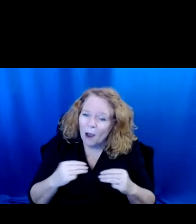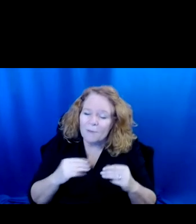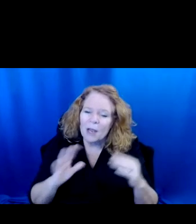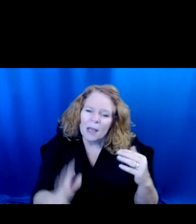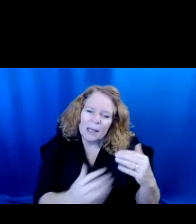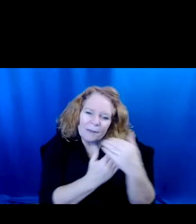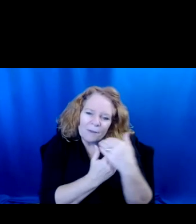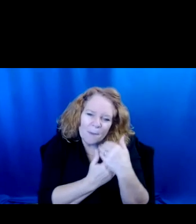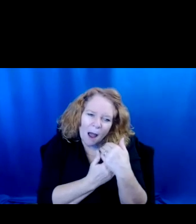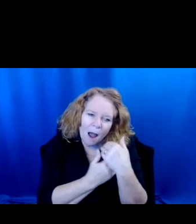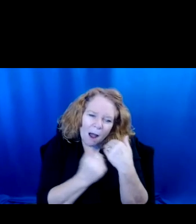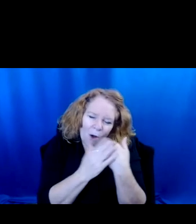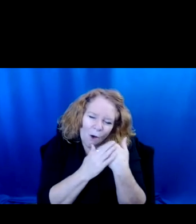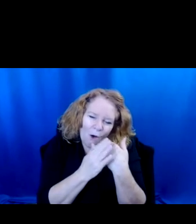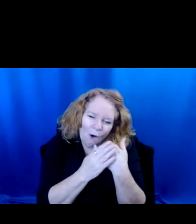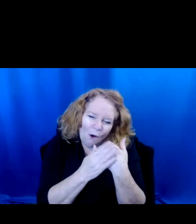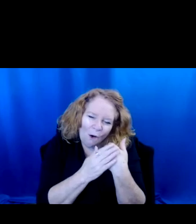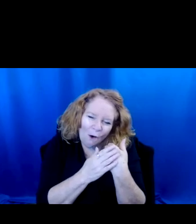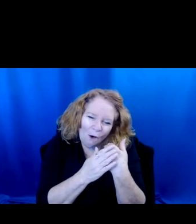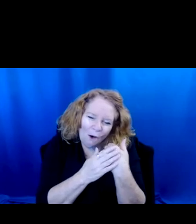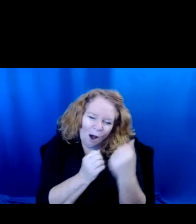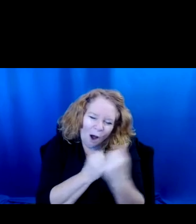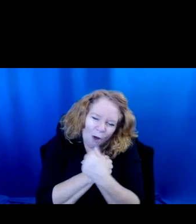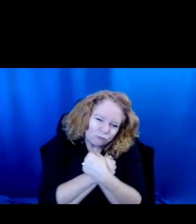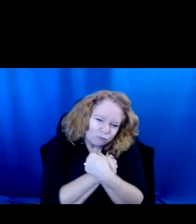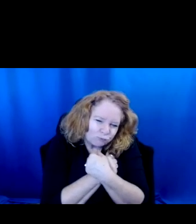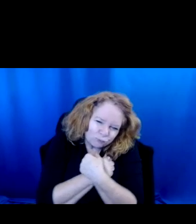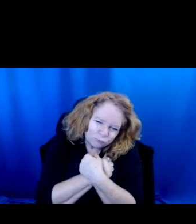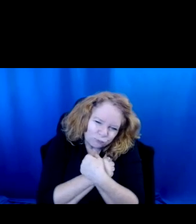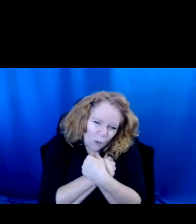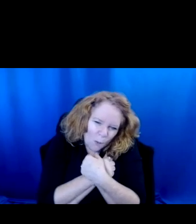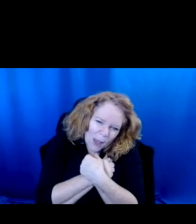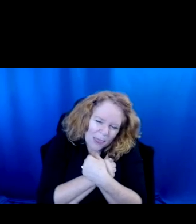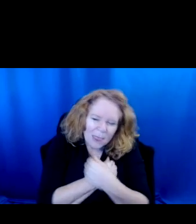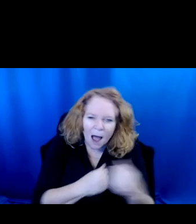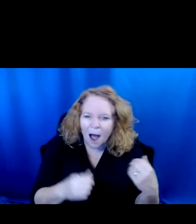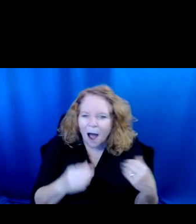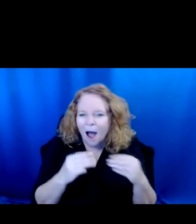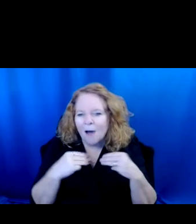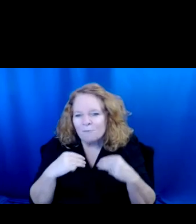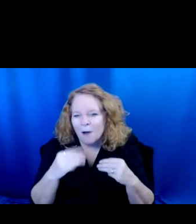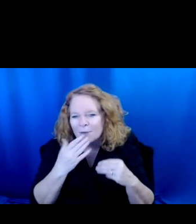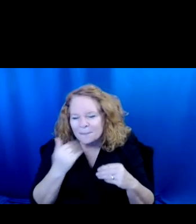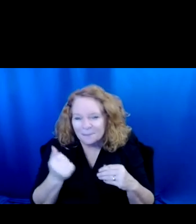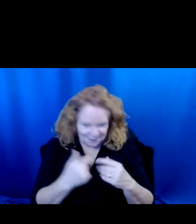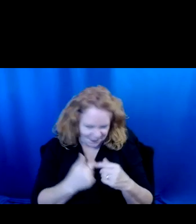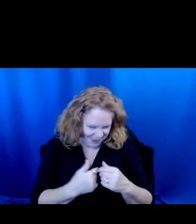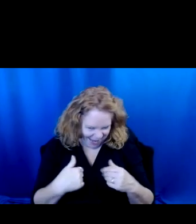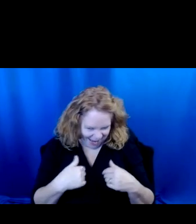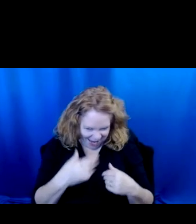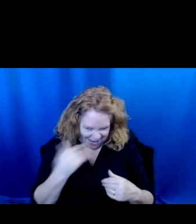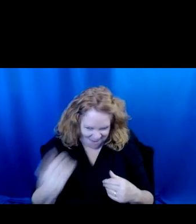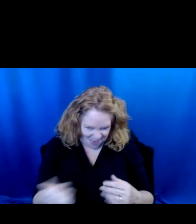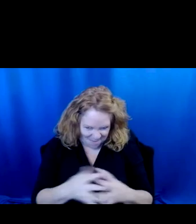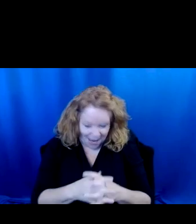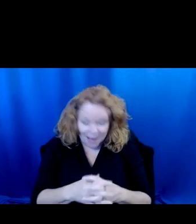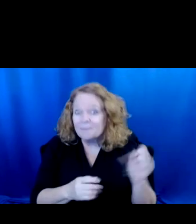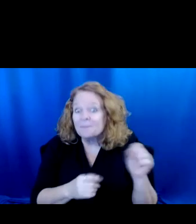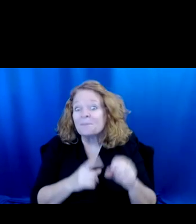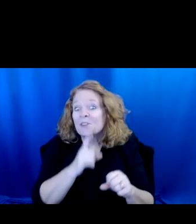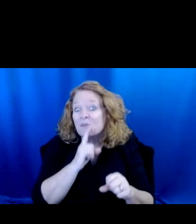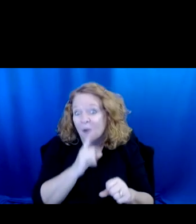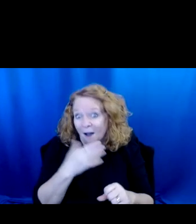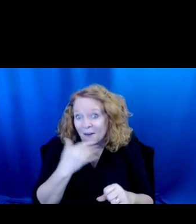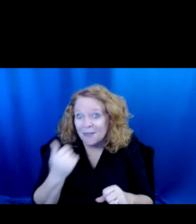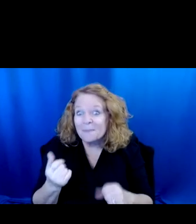hug. Oh, we love Marvin. Oh, he's the best. I'm the best, Gwynny Gwyn Gwyn. You are the best,